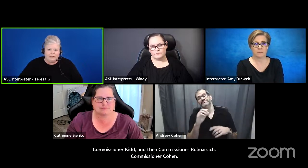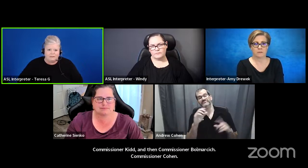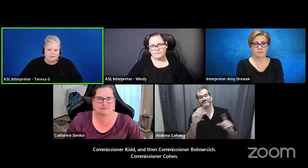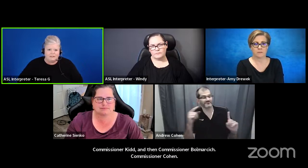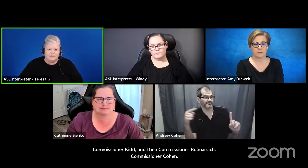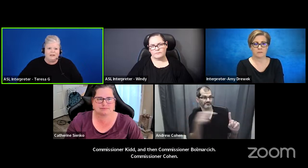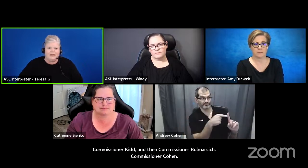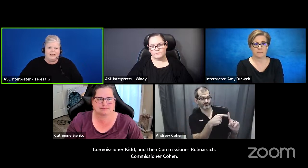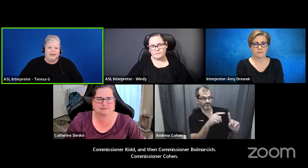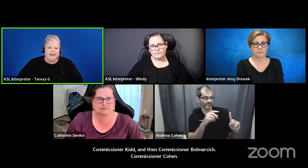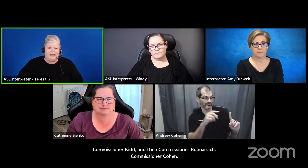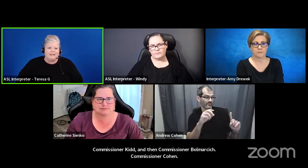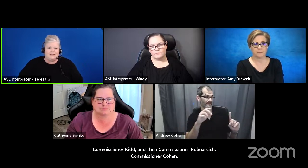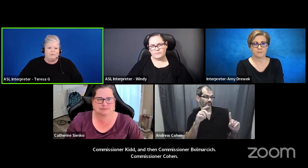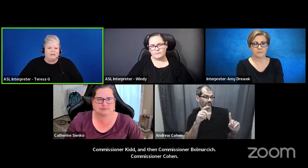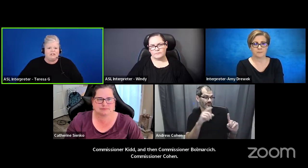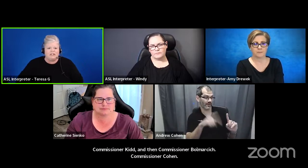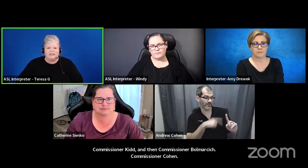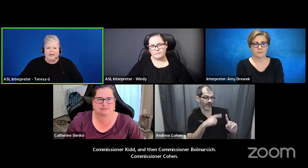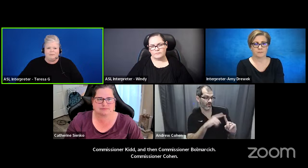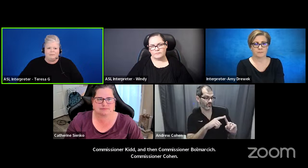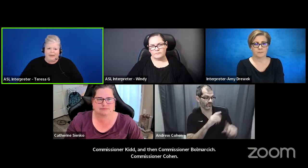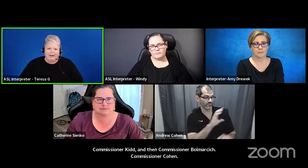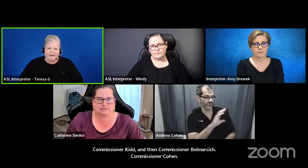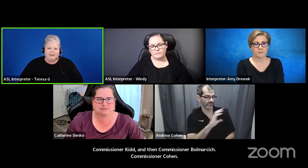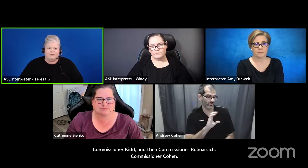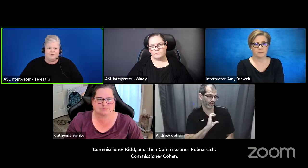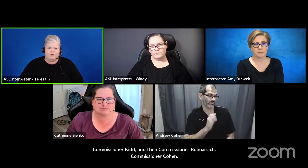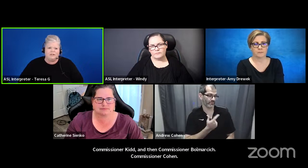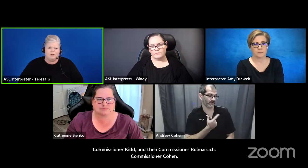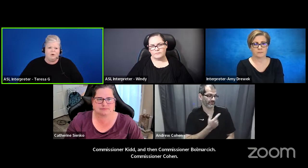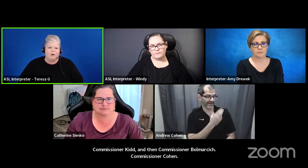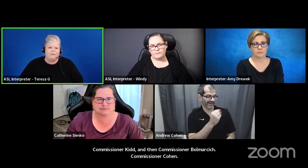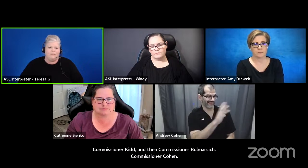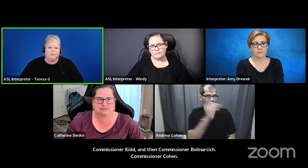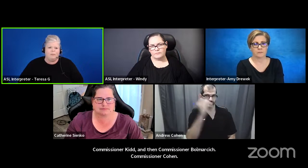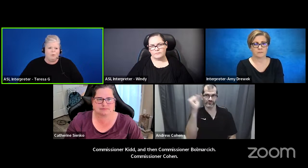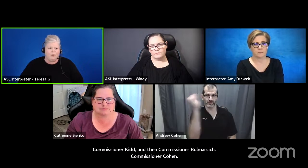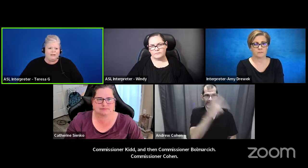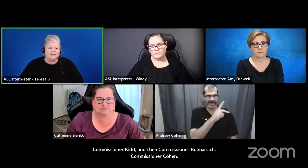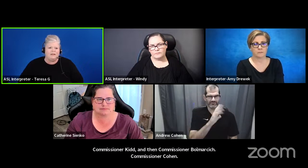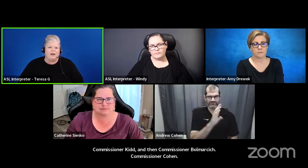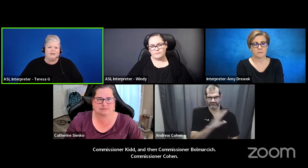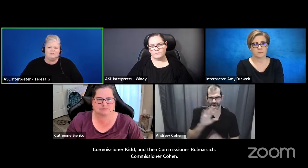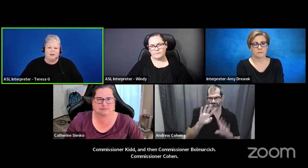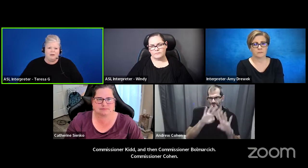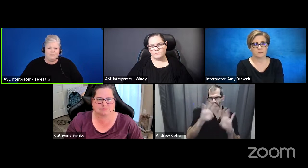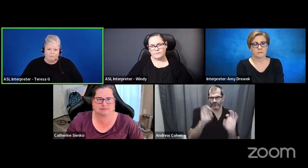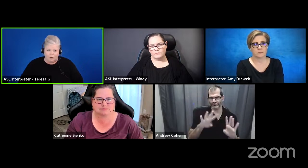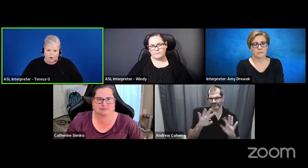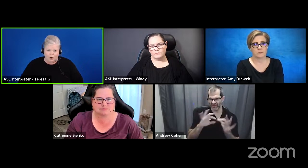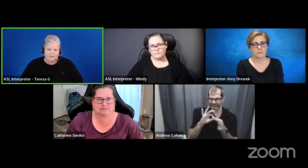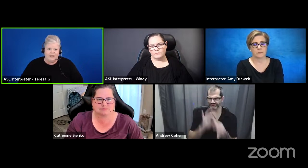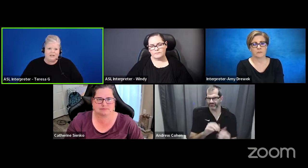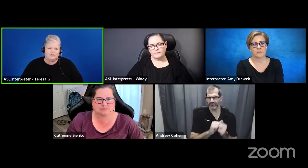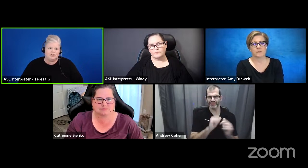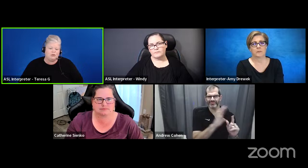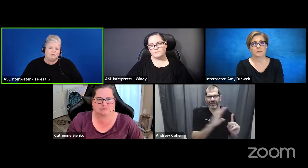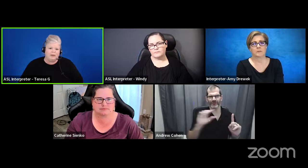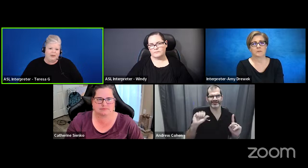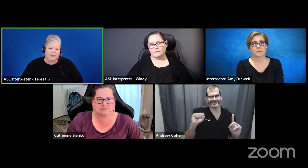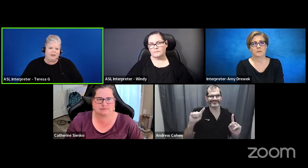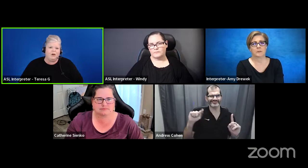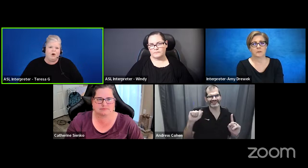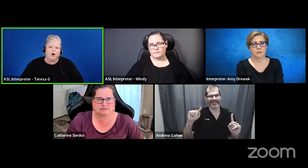around a bit, and I want to just get back and focus on the point that Carmen and